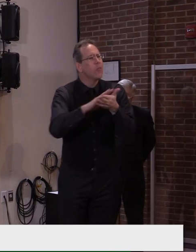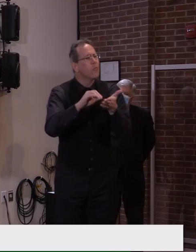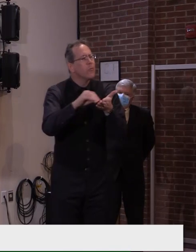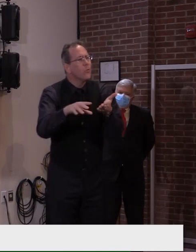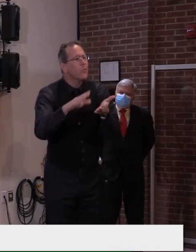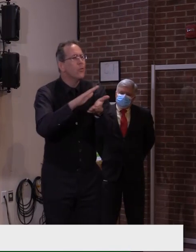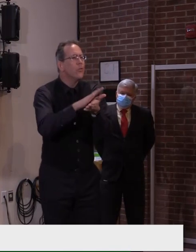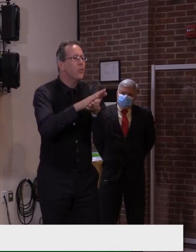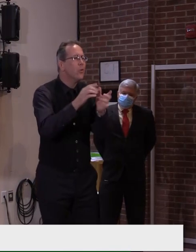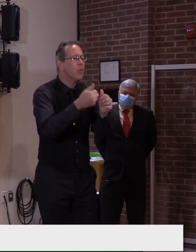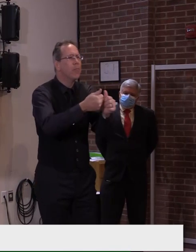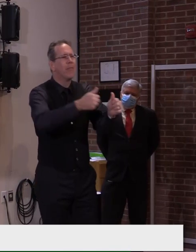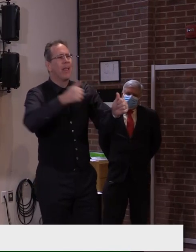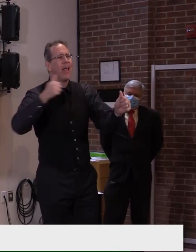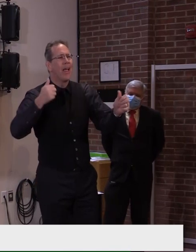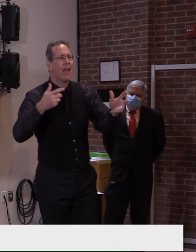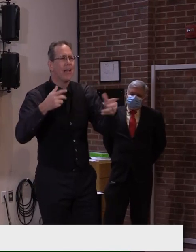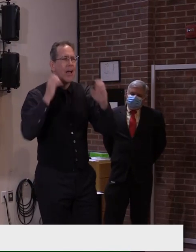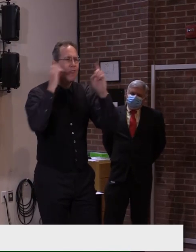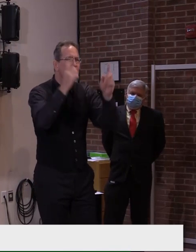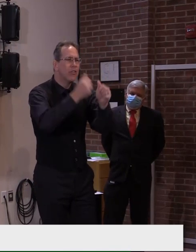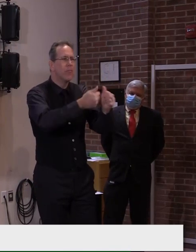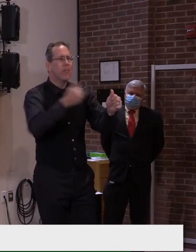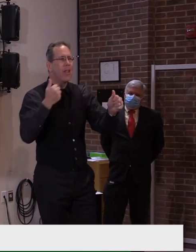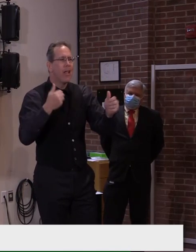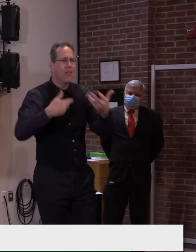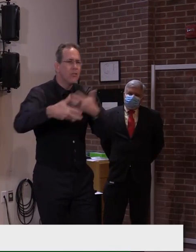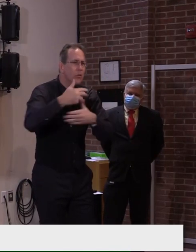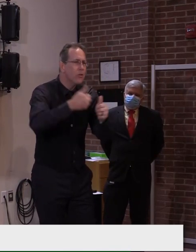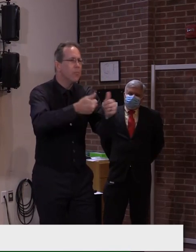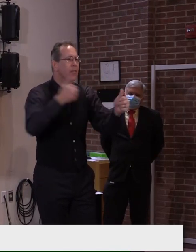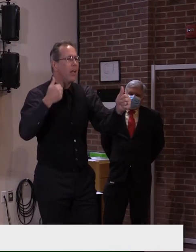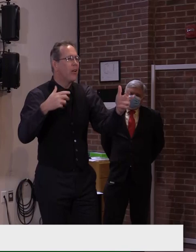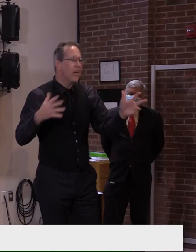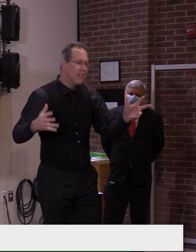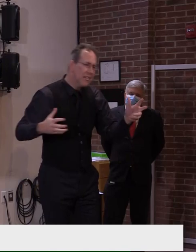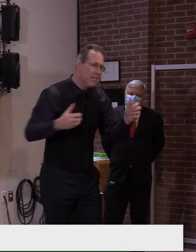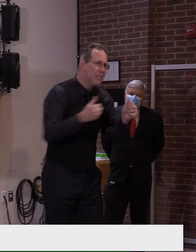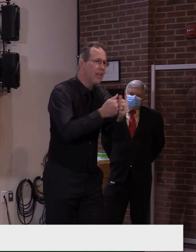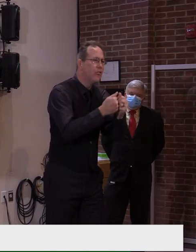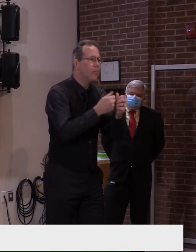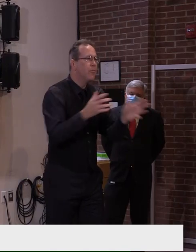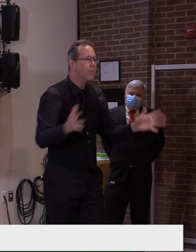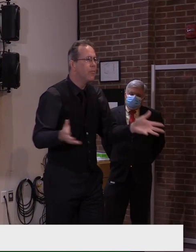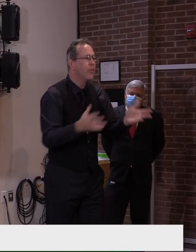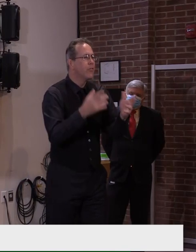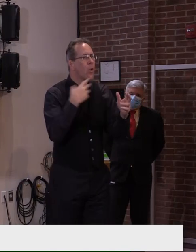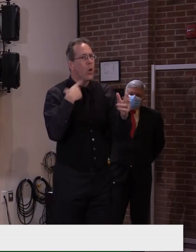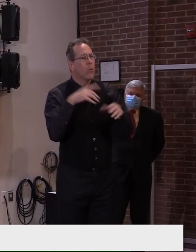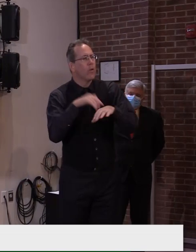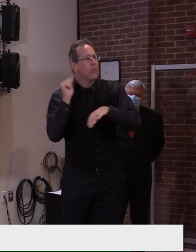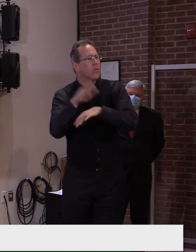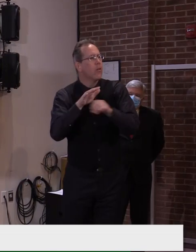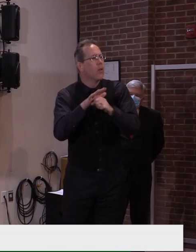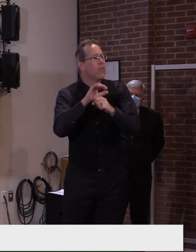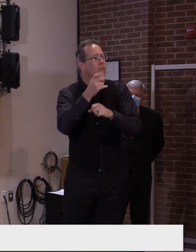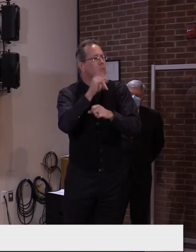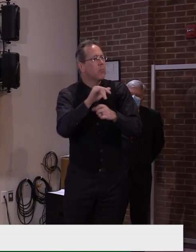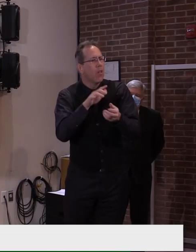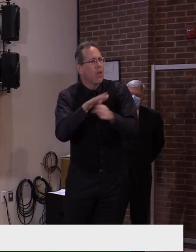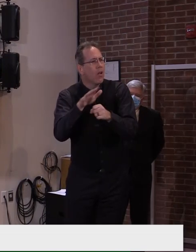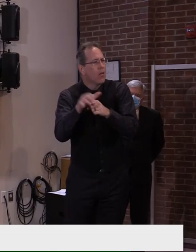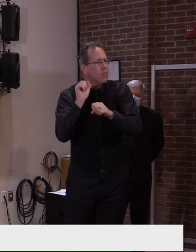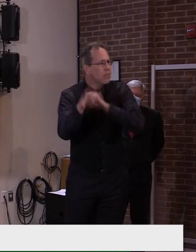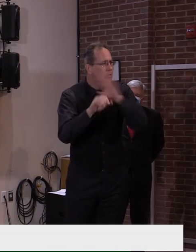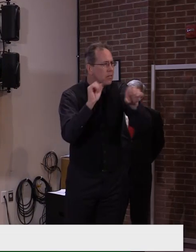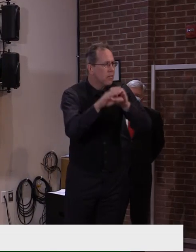more appropriately, I think, focus on the educational work that's in front of us relative to the impact of the pandemic on students. Well, on